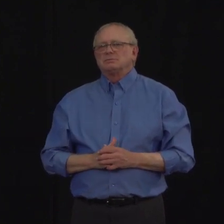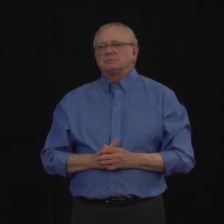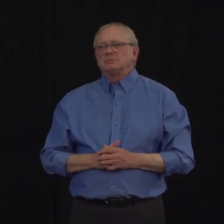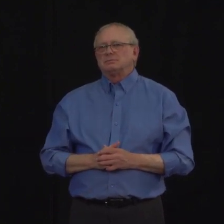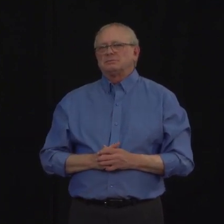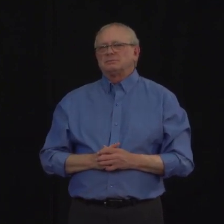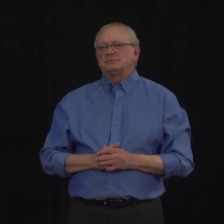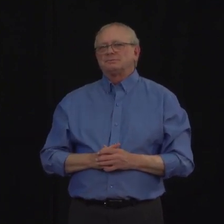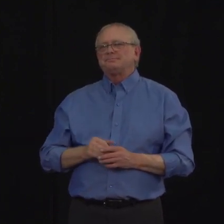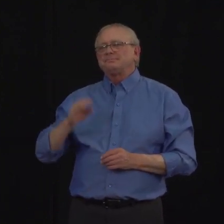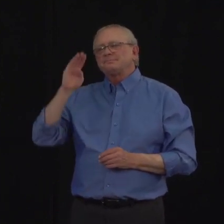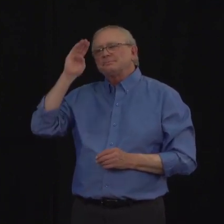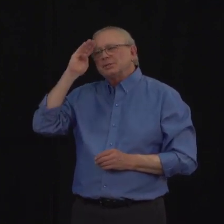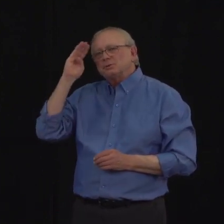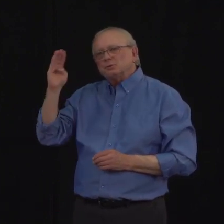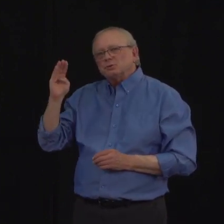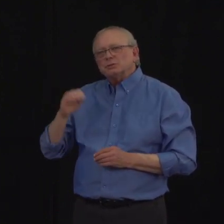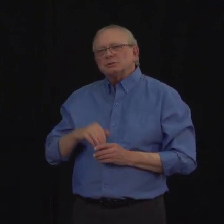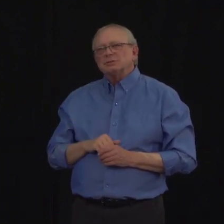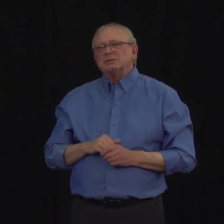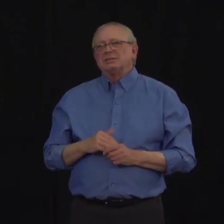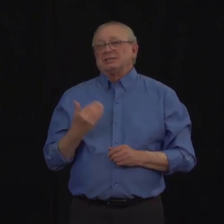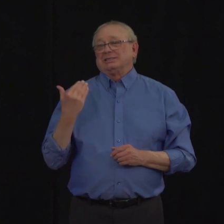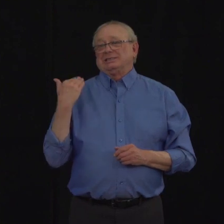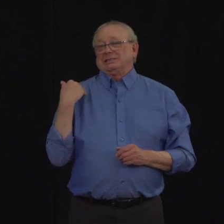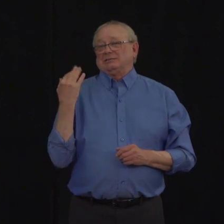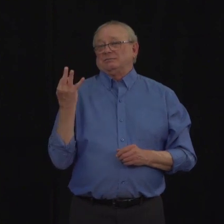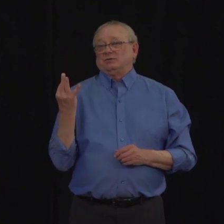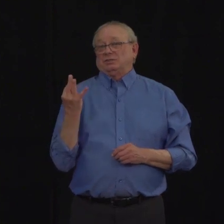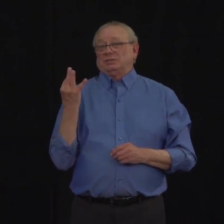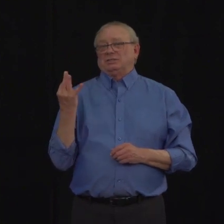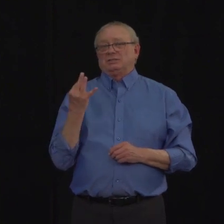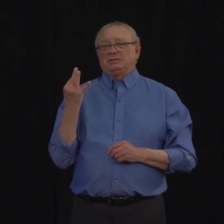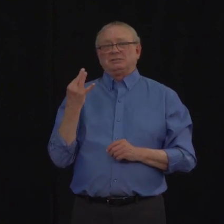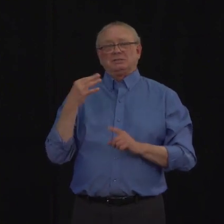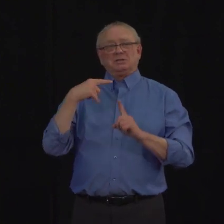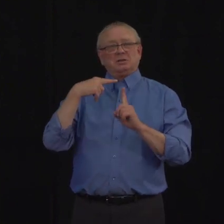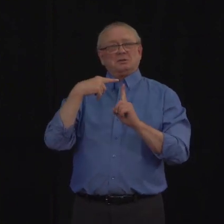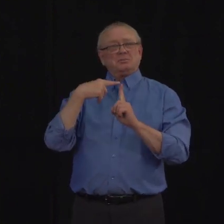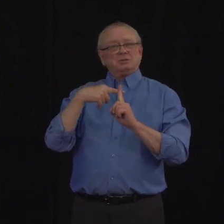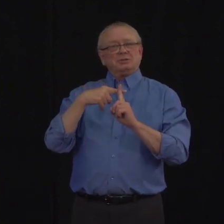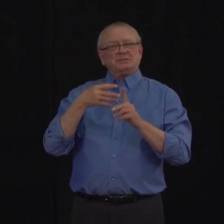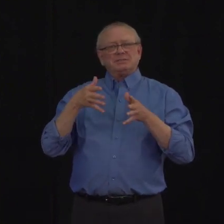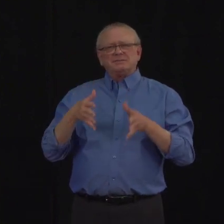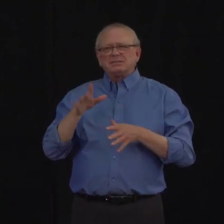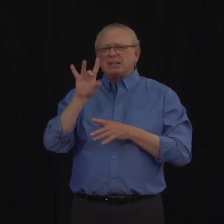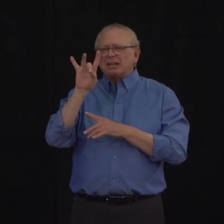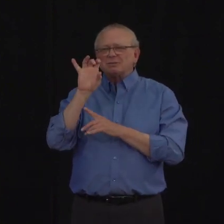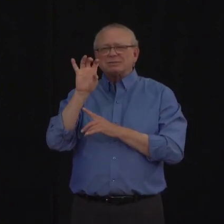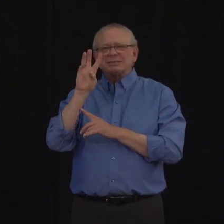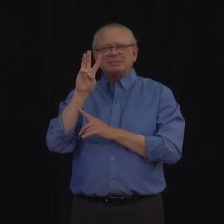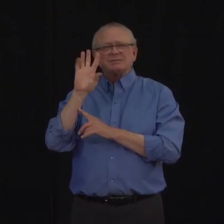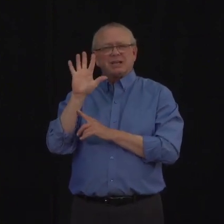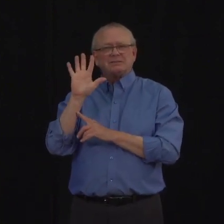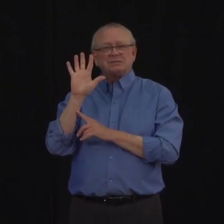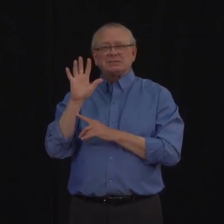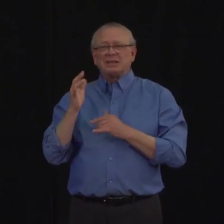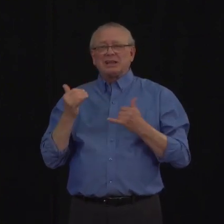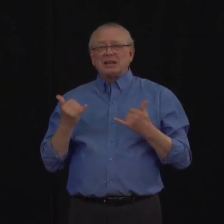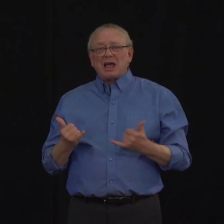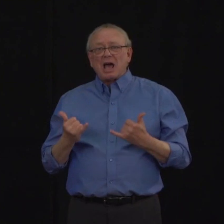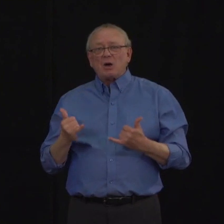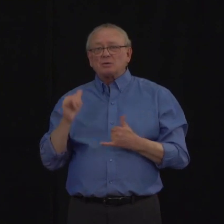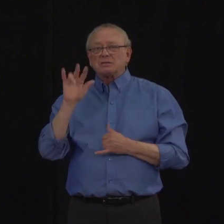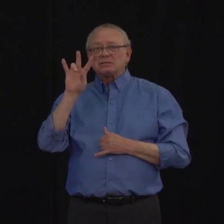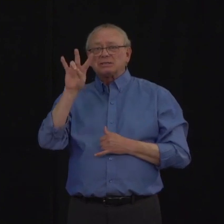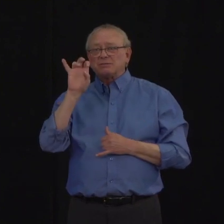On Friday, we had just about 865 active cases. Today, we have 762, and also hospitalizations seem